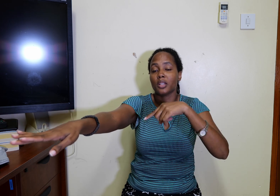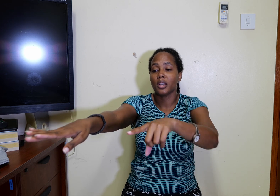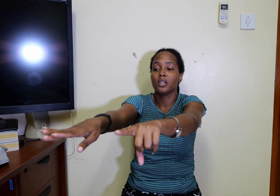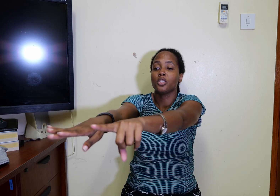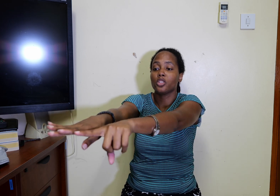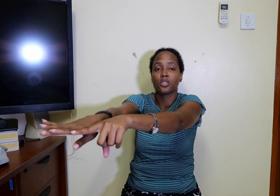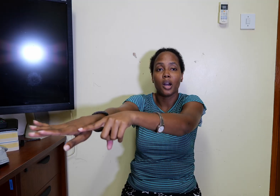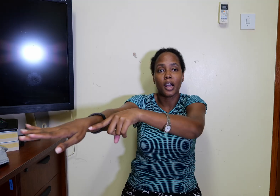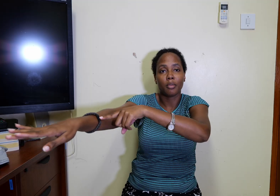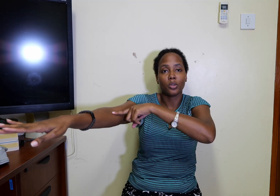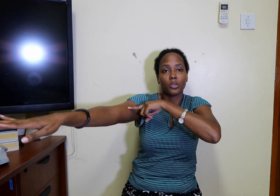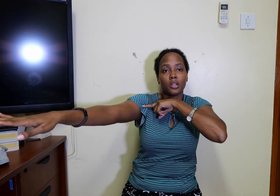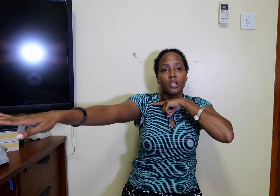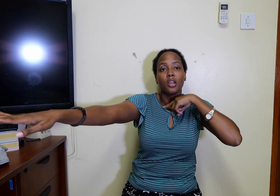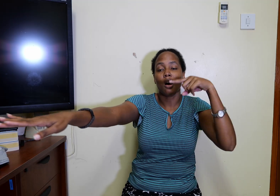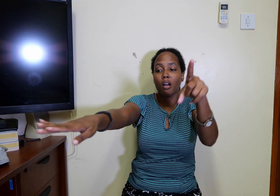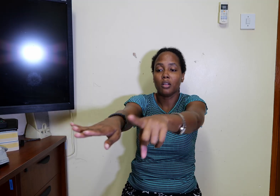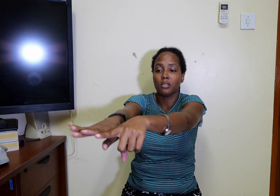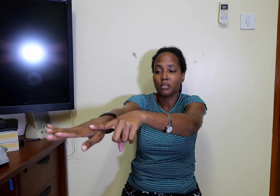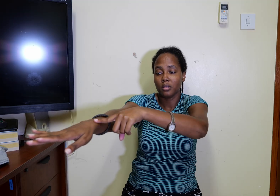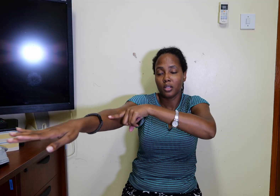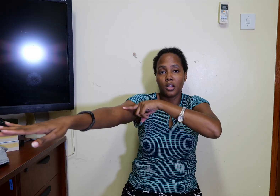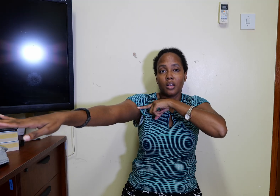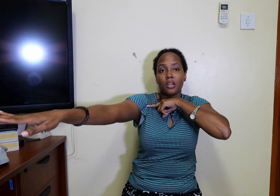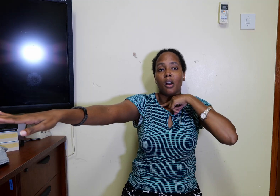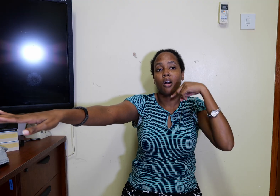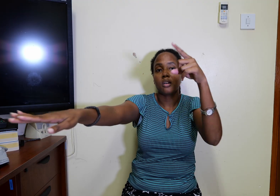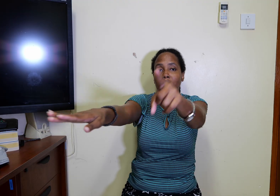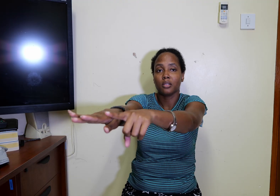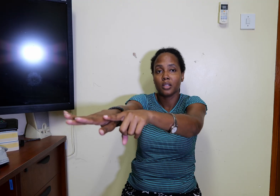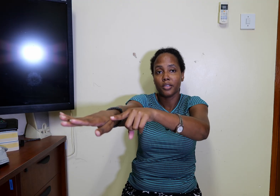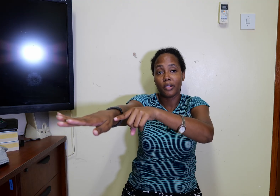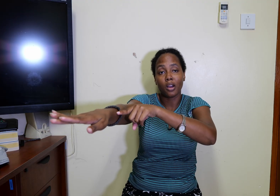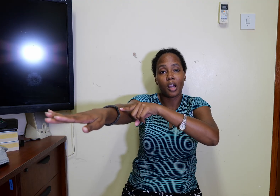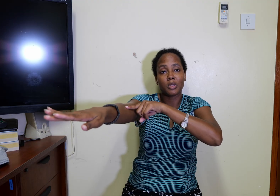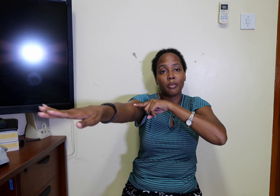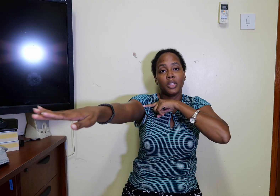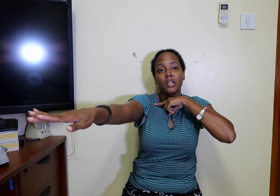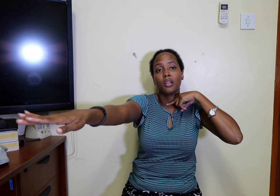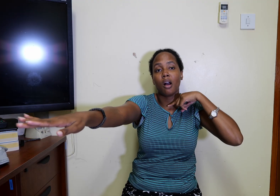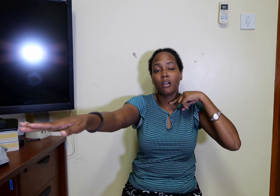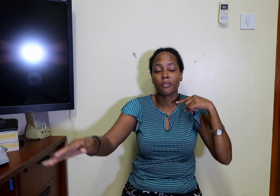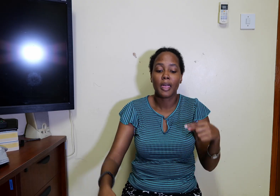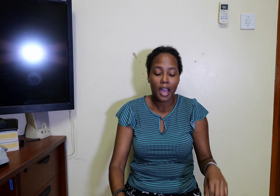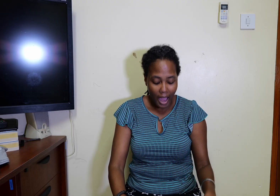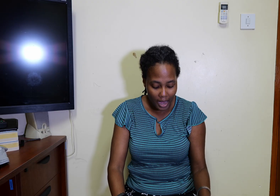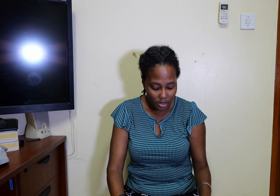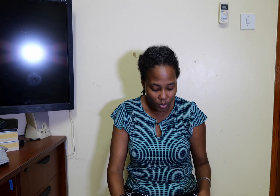neck, just the arm alone. Long, long. If you have long arms like me, long. As, we're